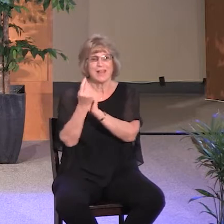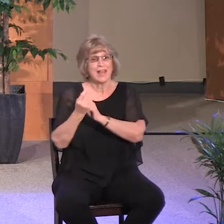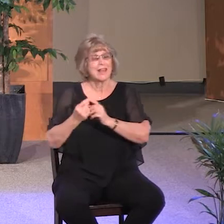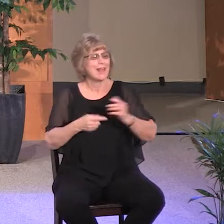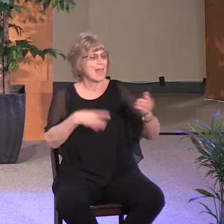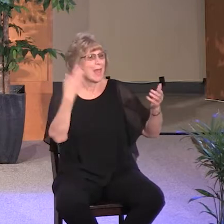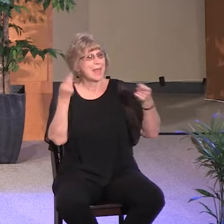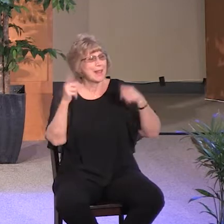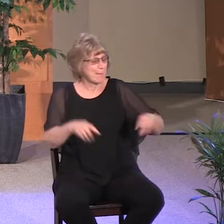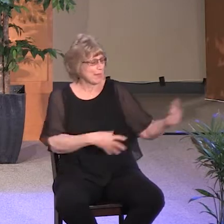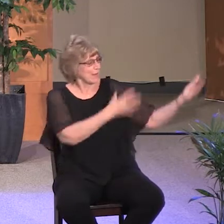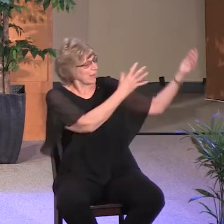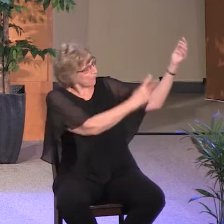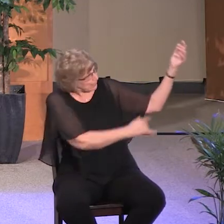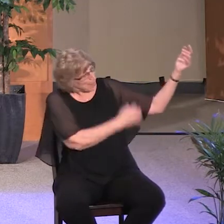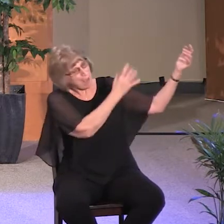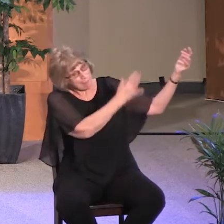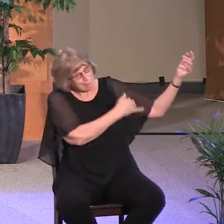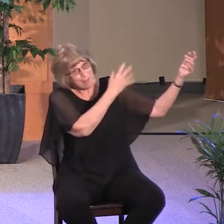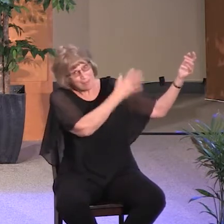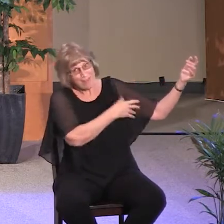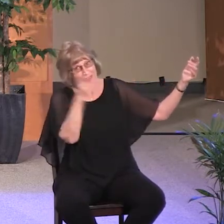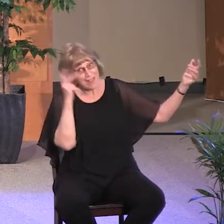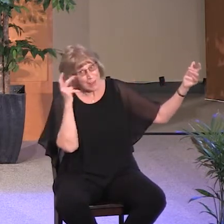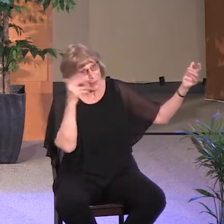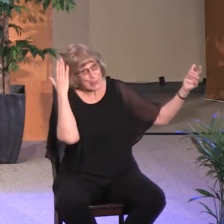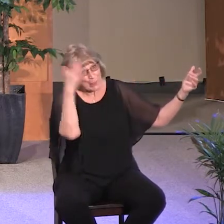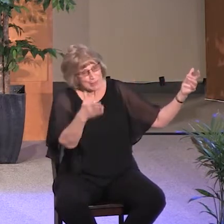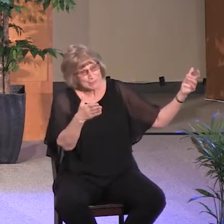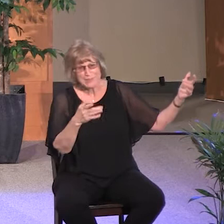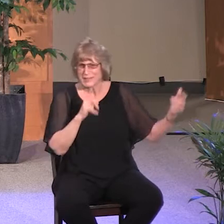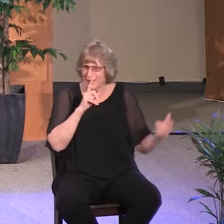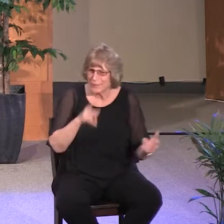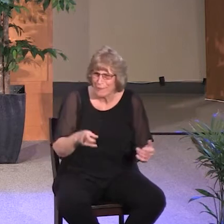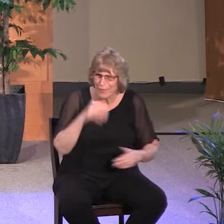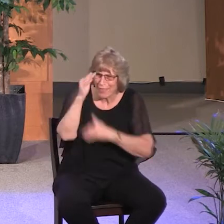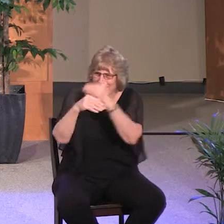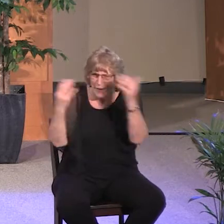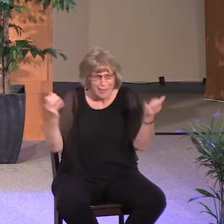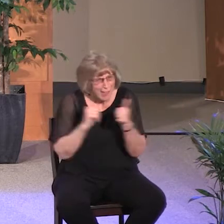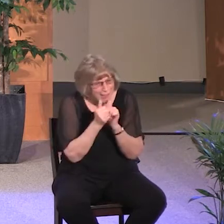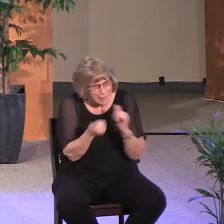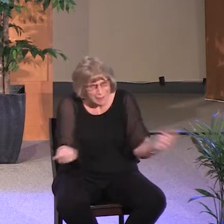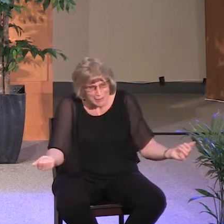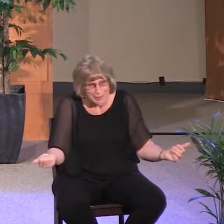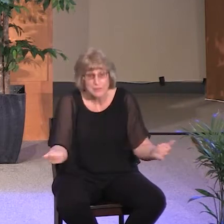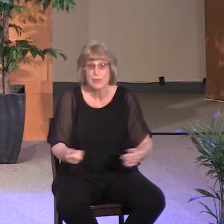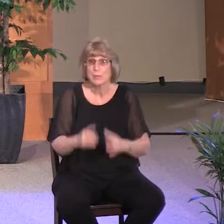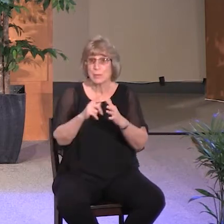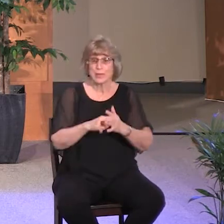playing all the time, right? How do we get that that's the real heaven? Well, let's start with some sacred